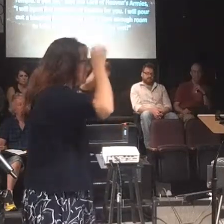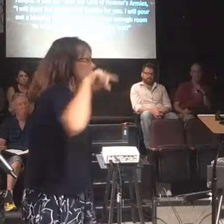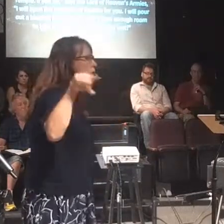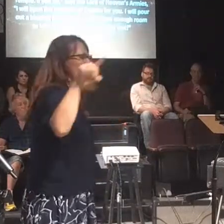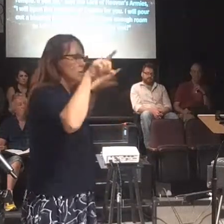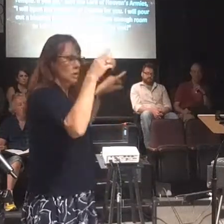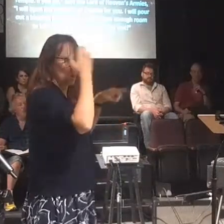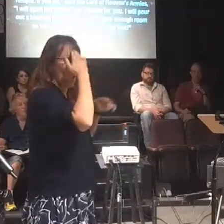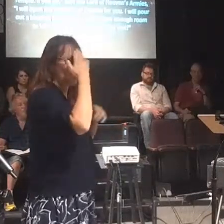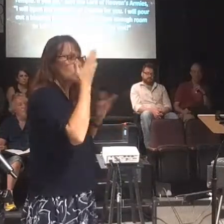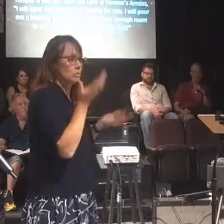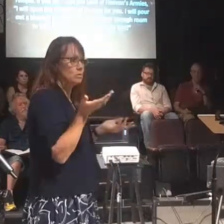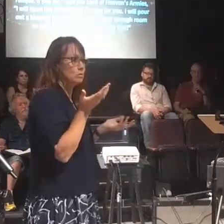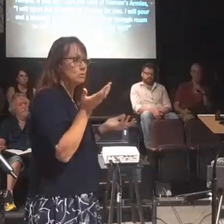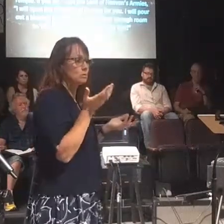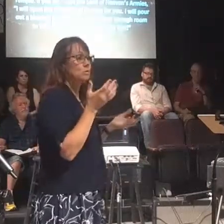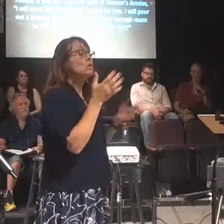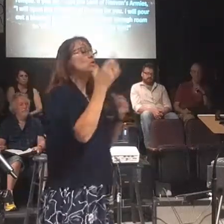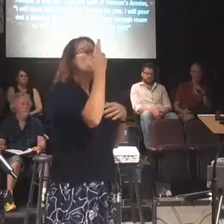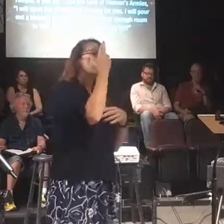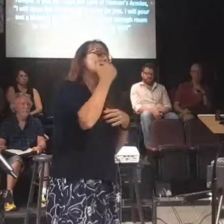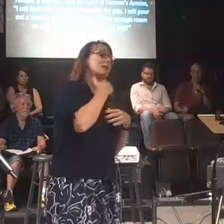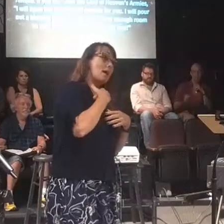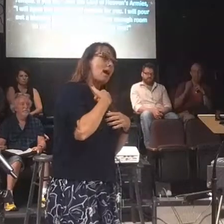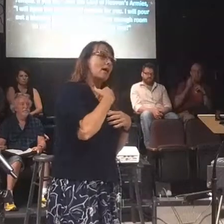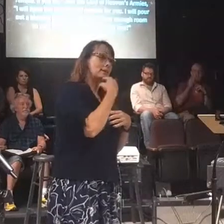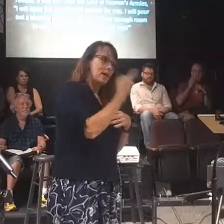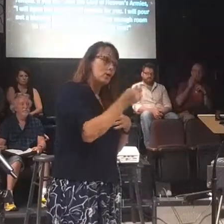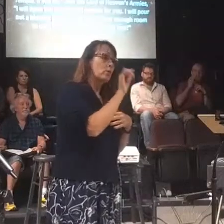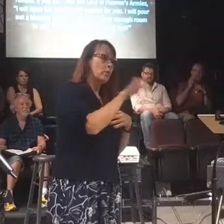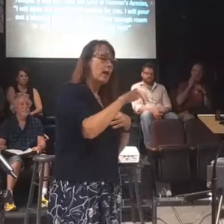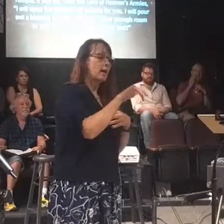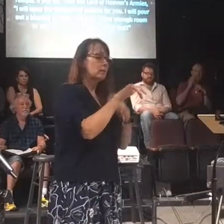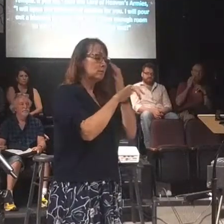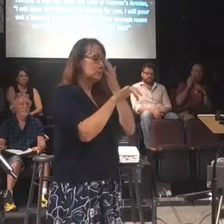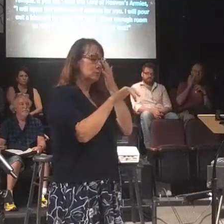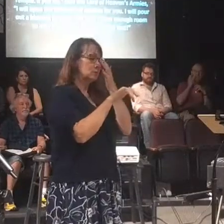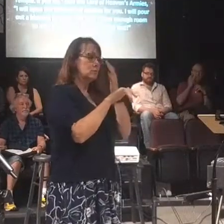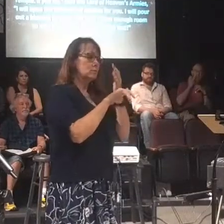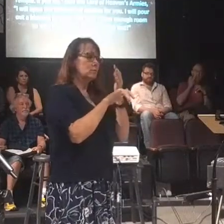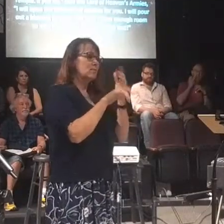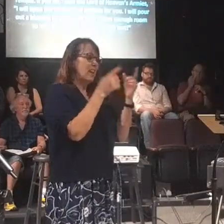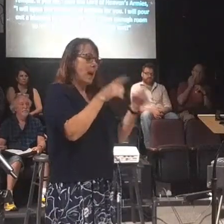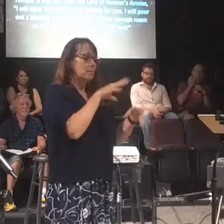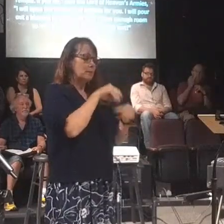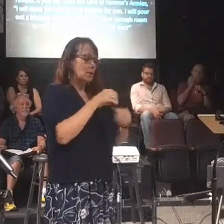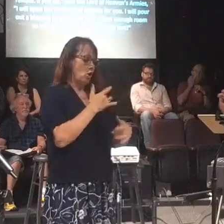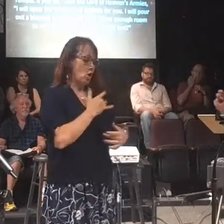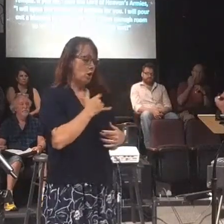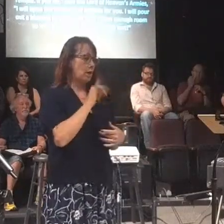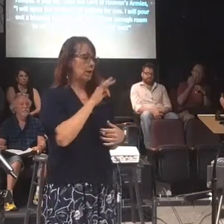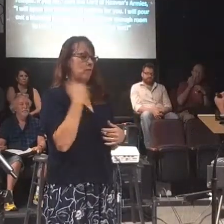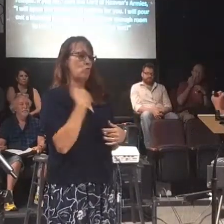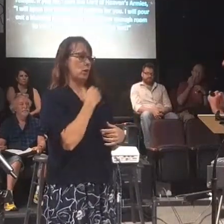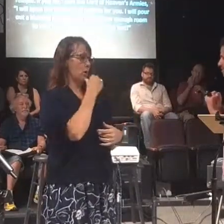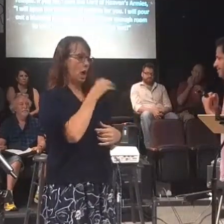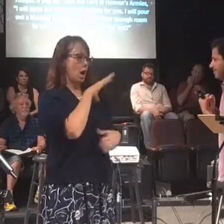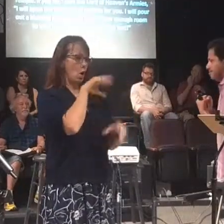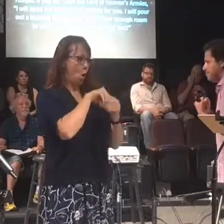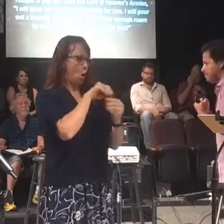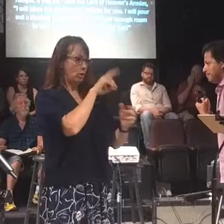stories is because this is what happens in every heart, in my heart. If we're not all in, we hold